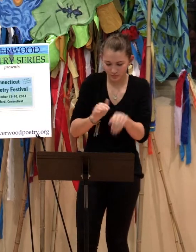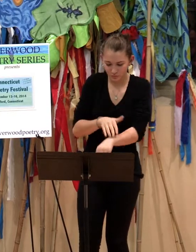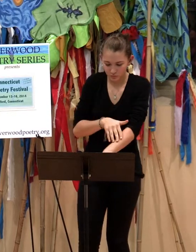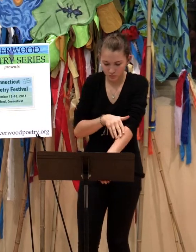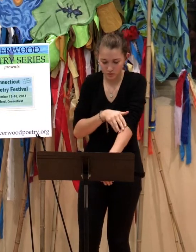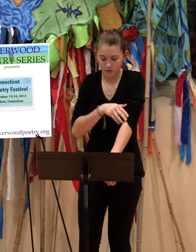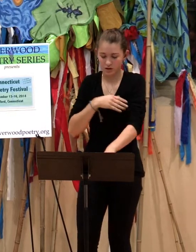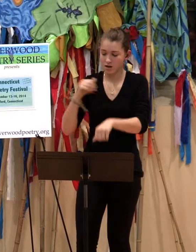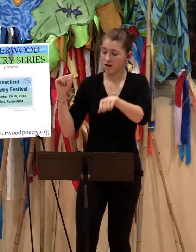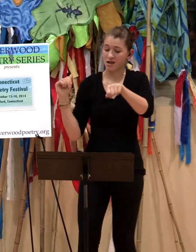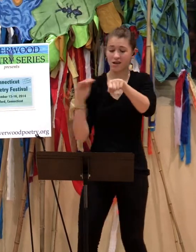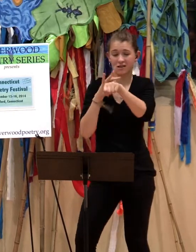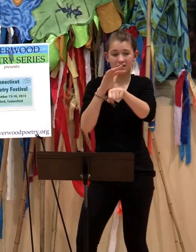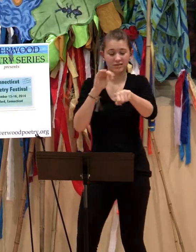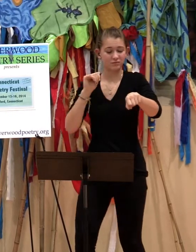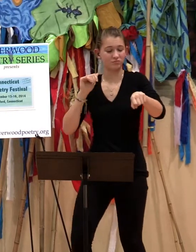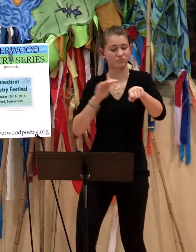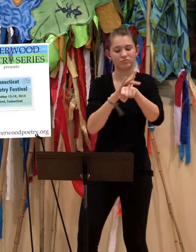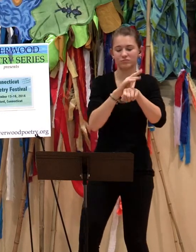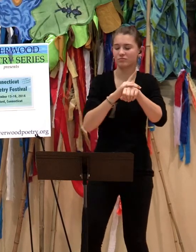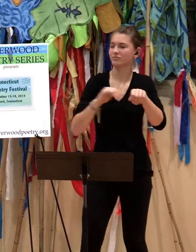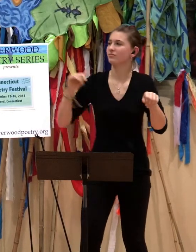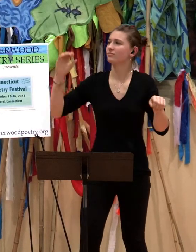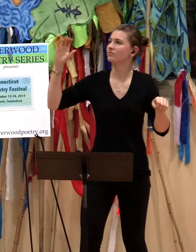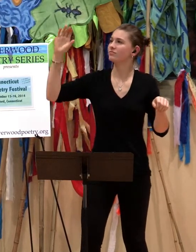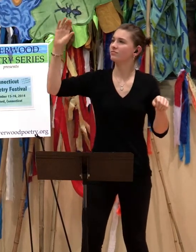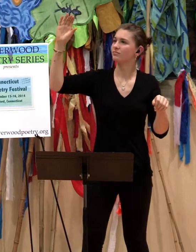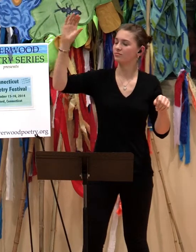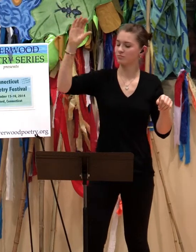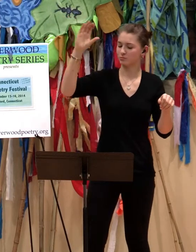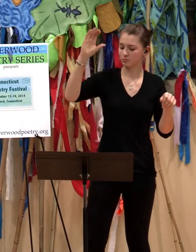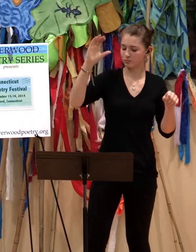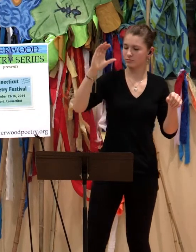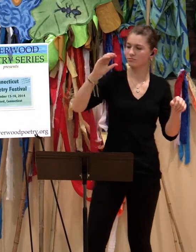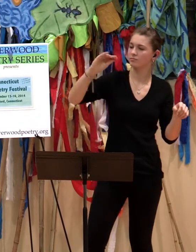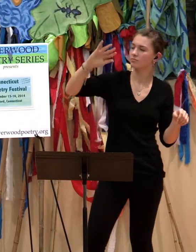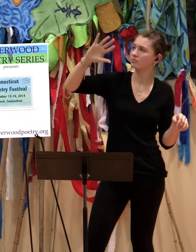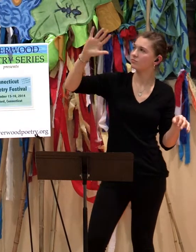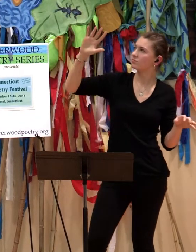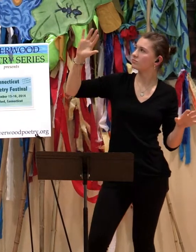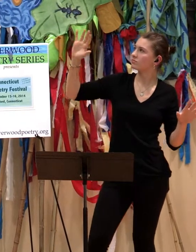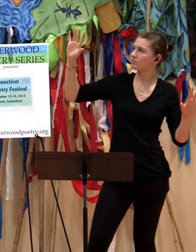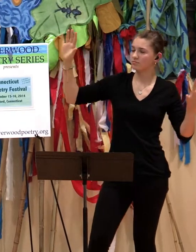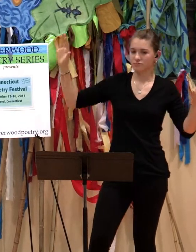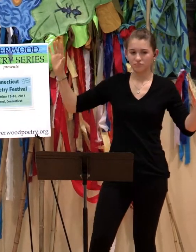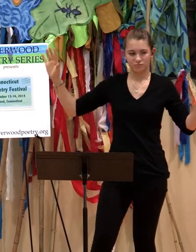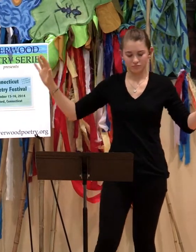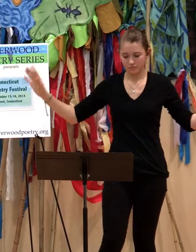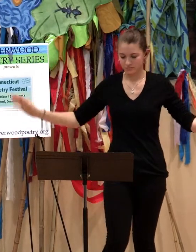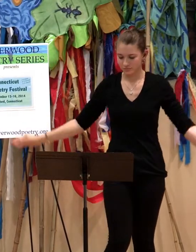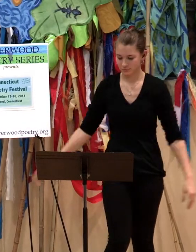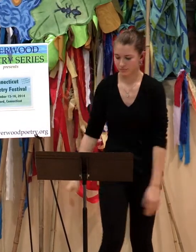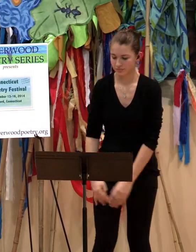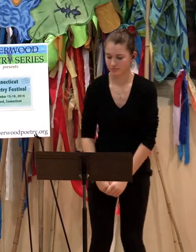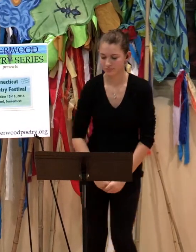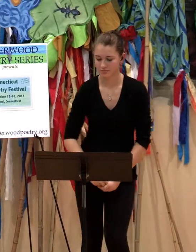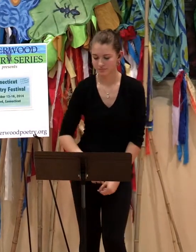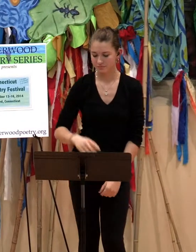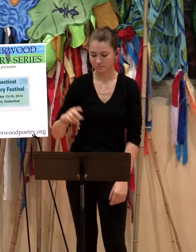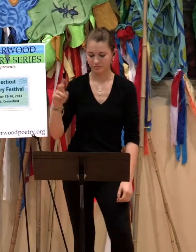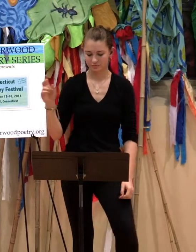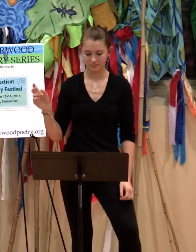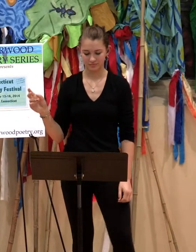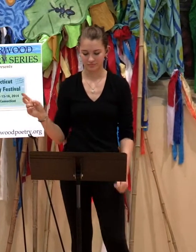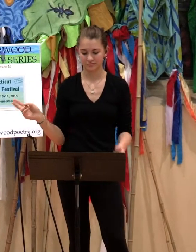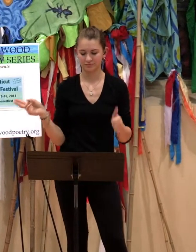Turtle wafts slowly, waves come softly as the sun set